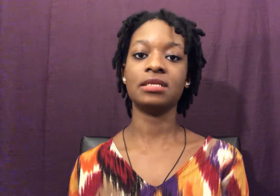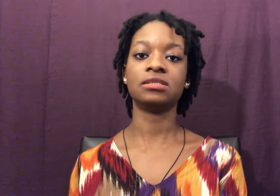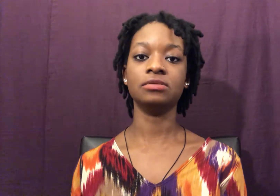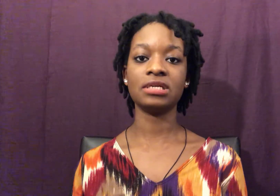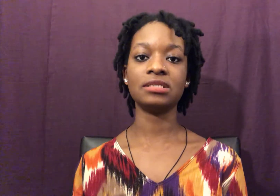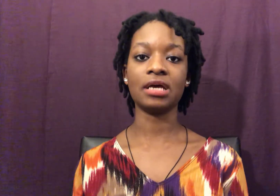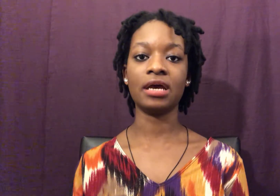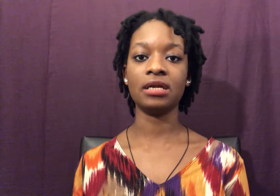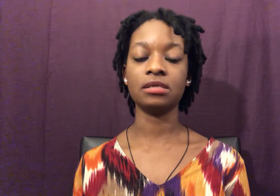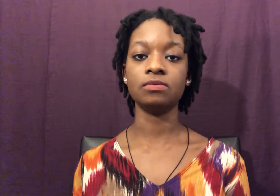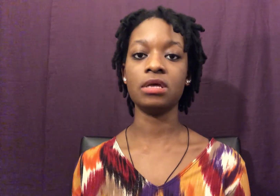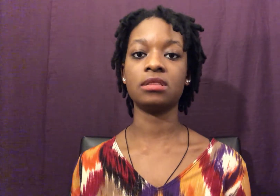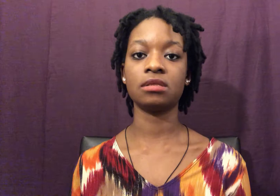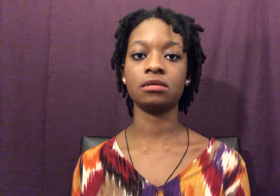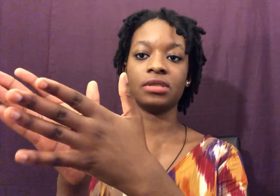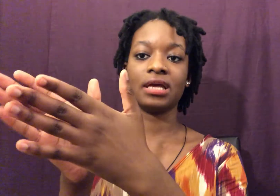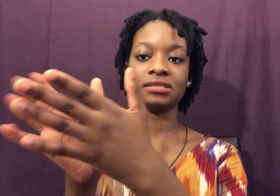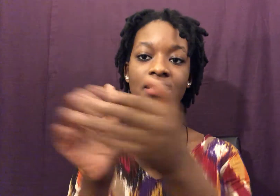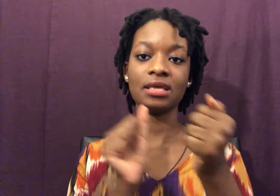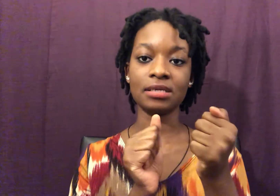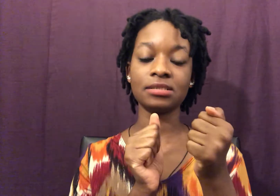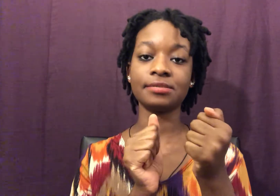You can sign with both hands like this,